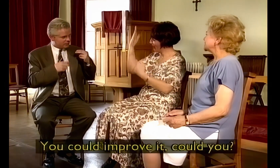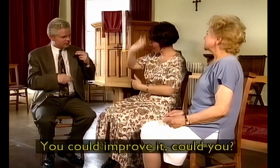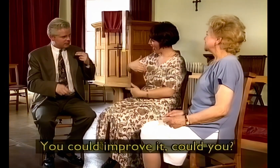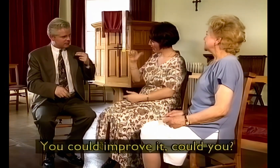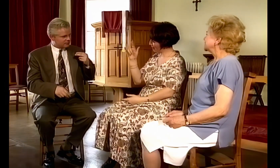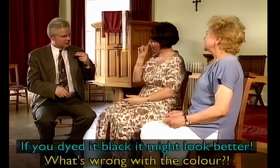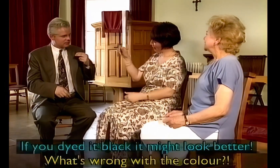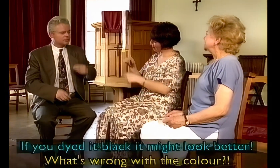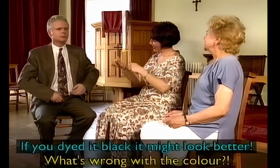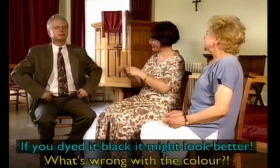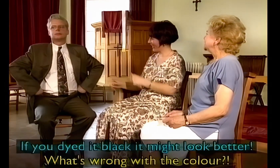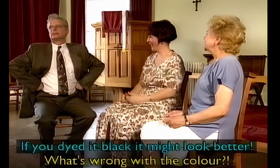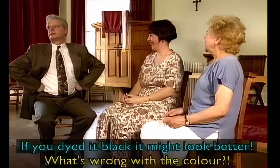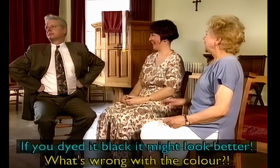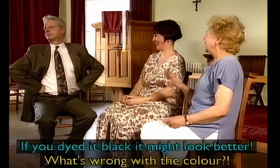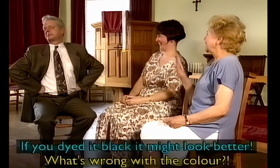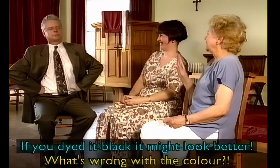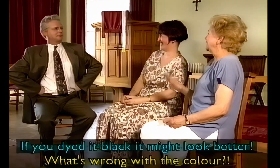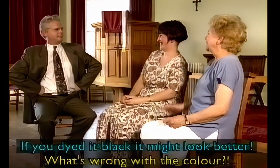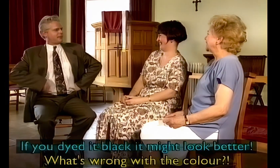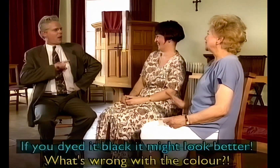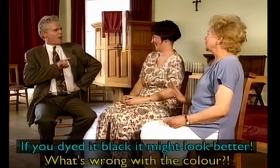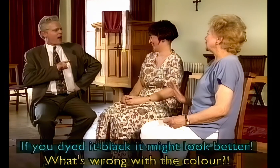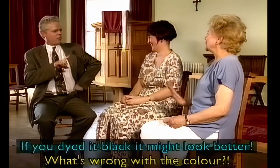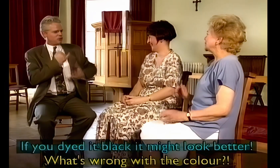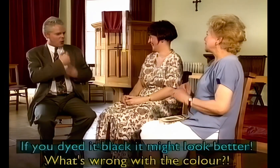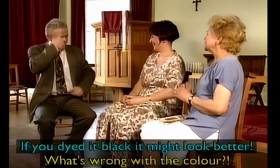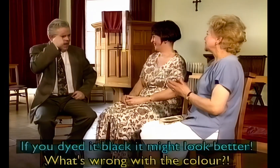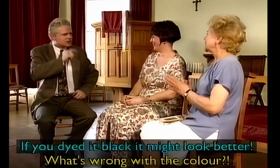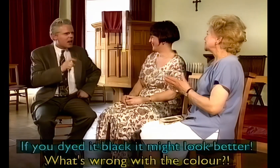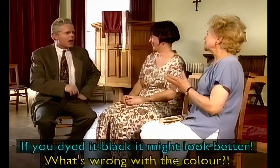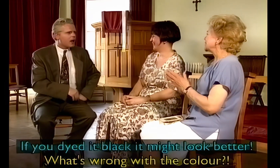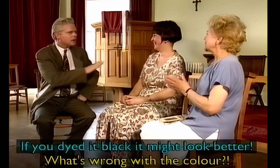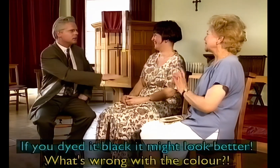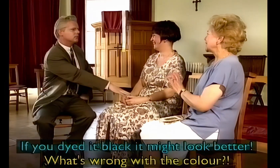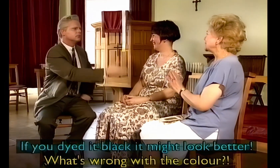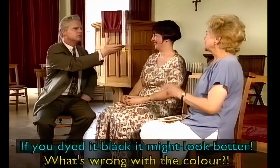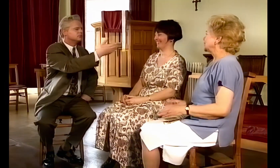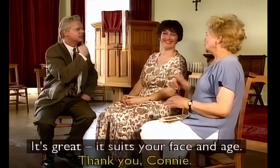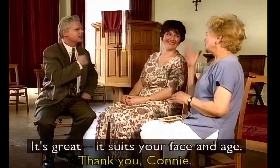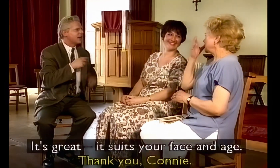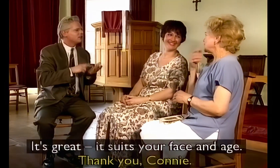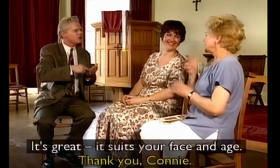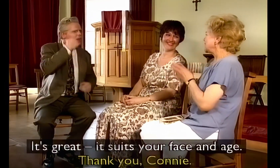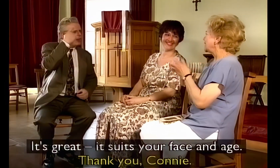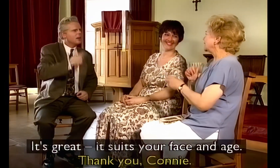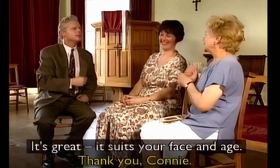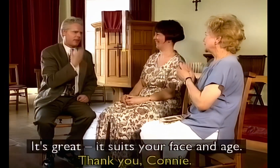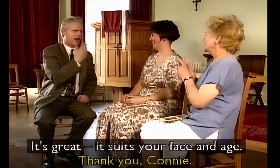dyed it black, it might look better. And why is that? What's wrong with my colour? Looks great. Suits your face and age.